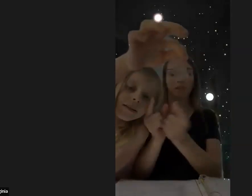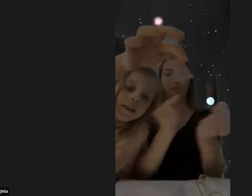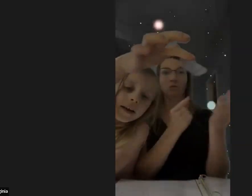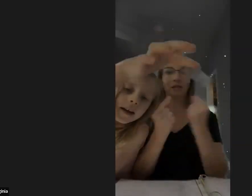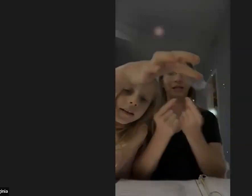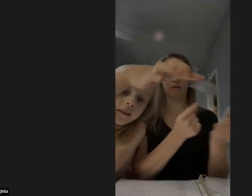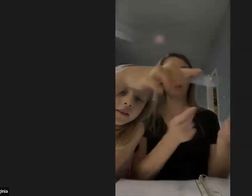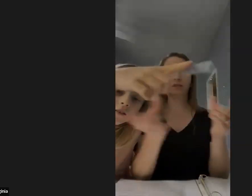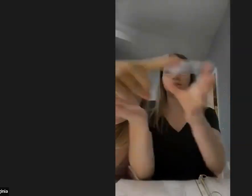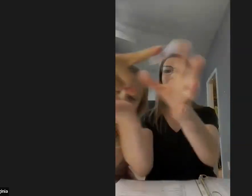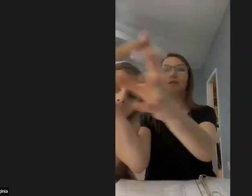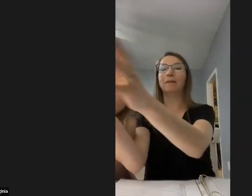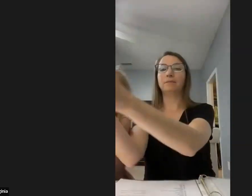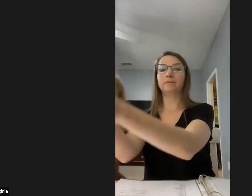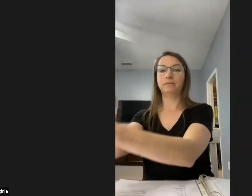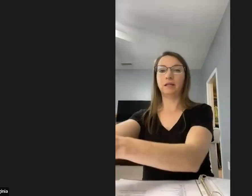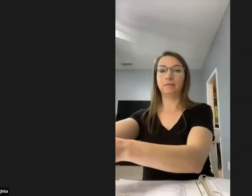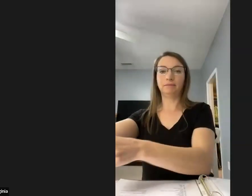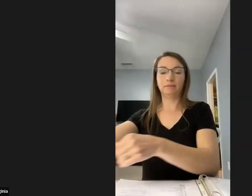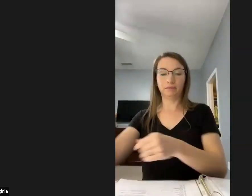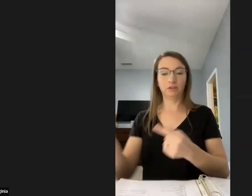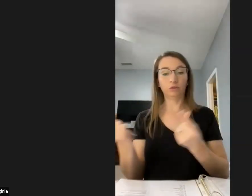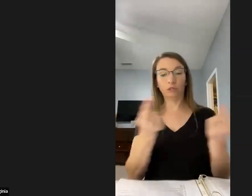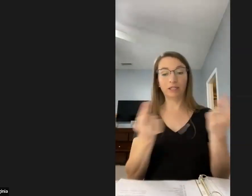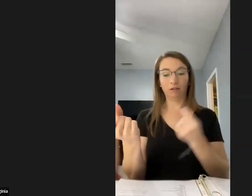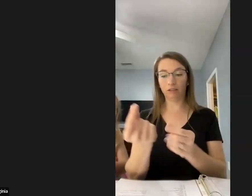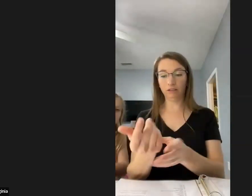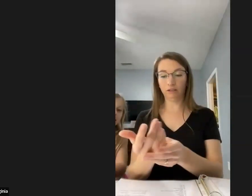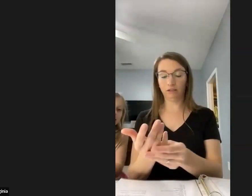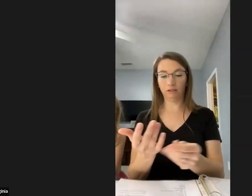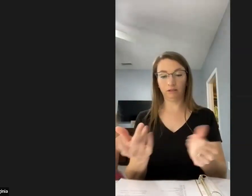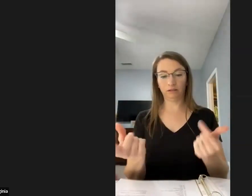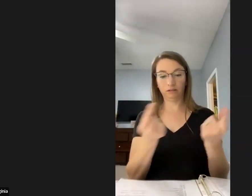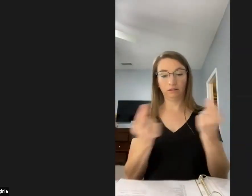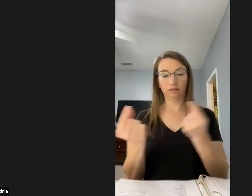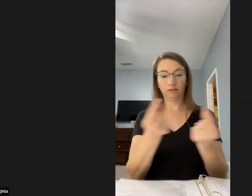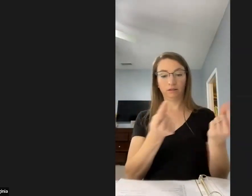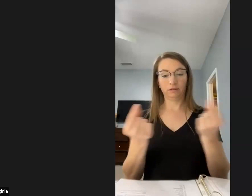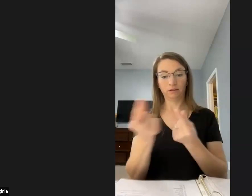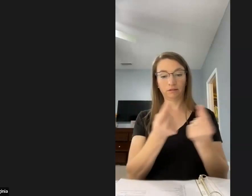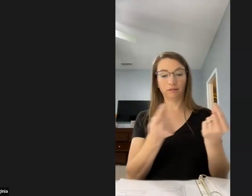to run errands. Stop. To run errands. Okay.